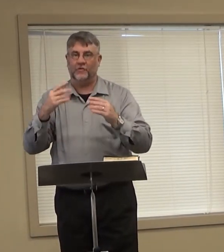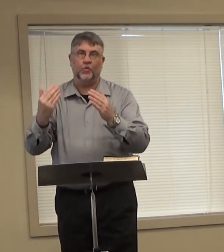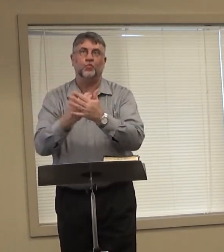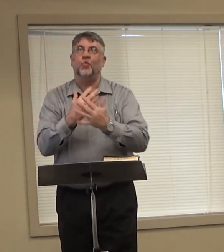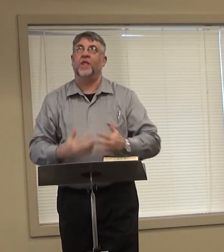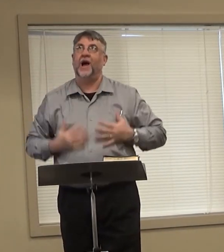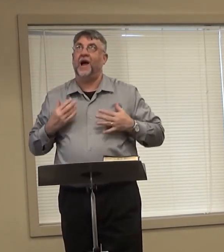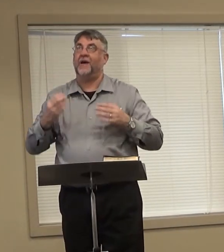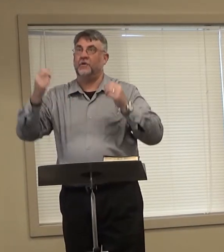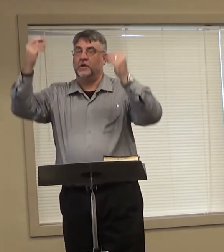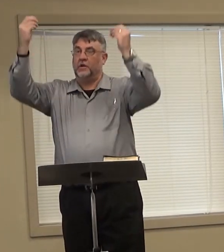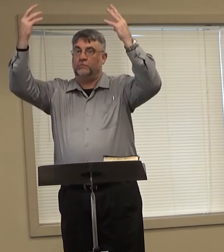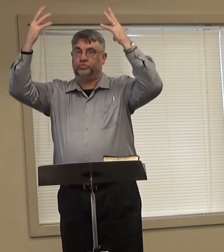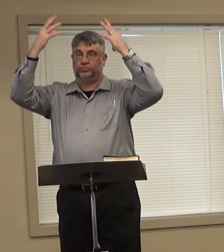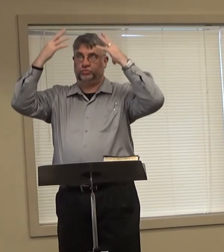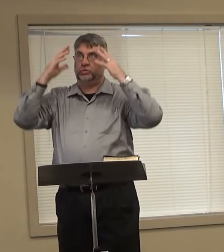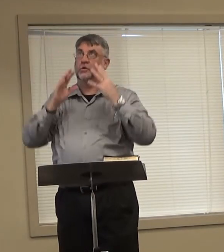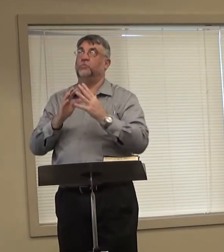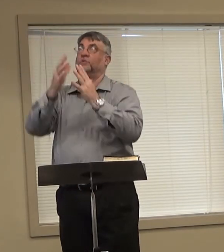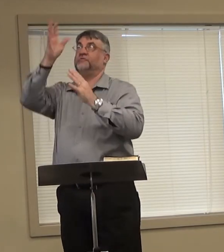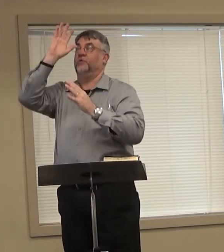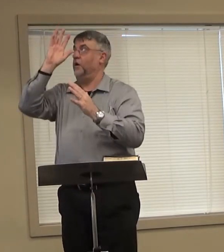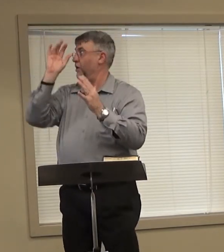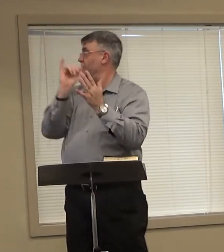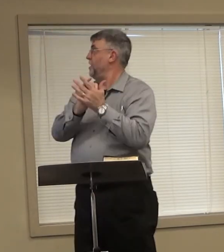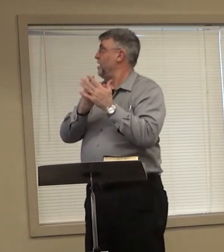When you accept Christ into your heart, into your life?